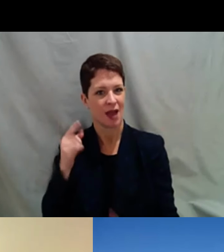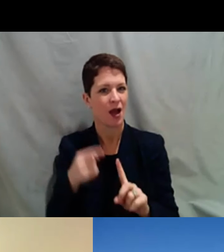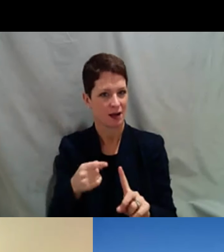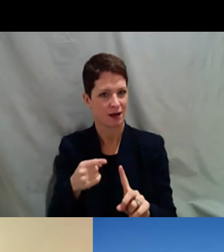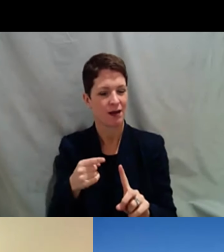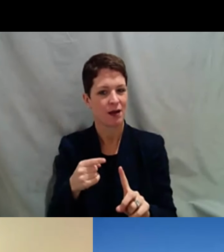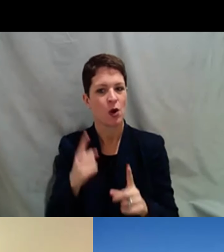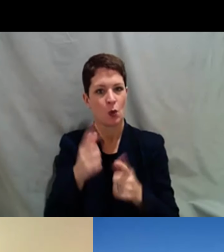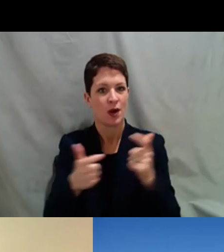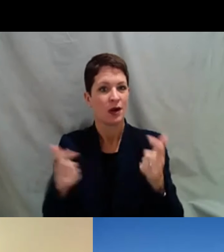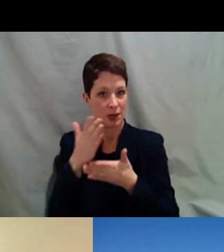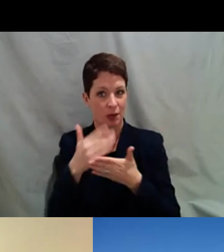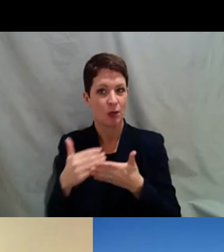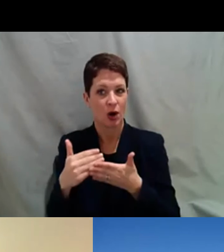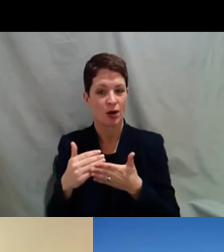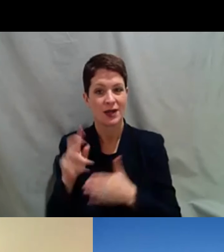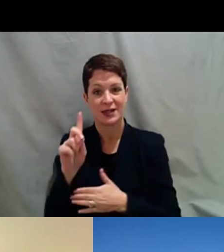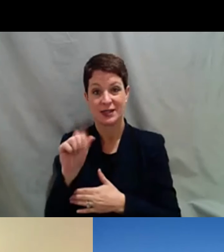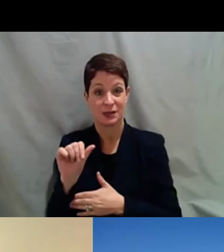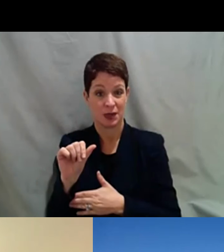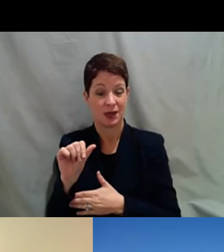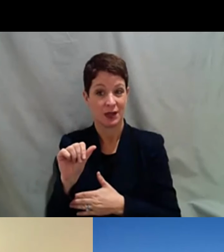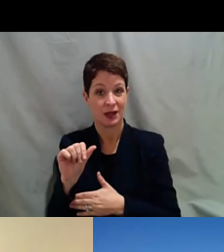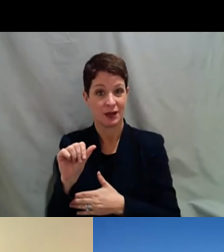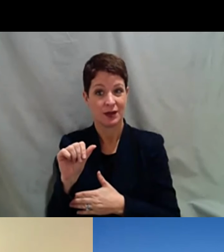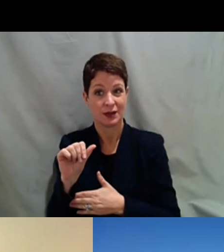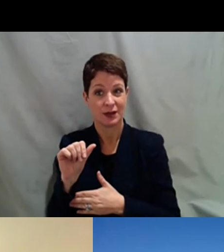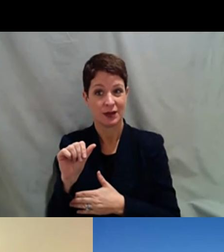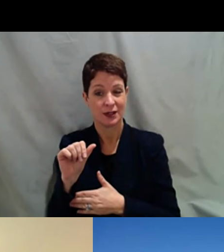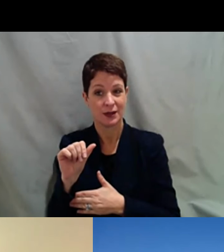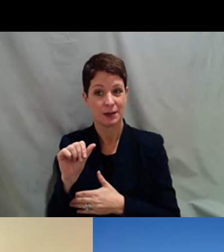one big part of this is disability has been a really